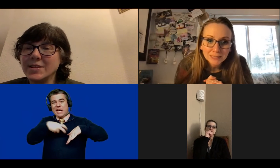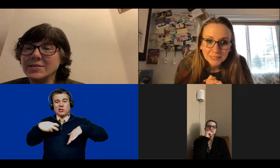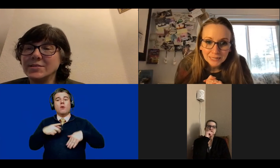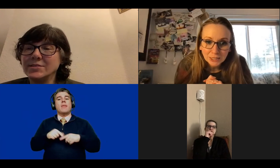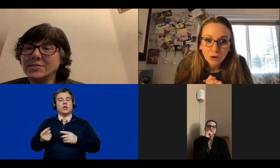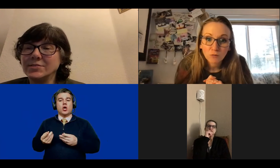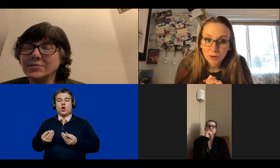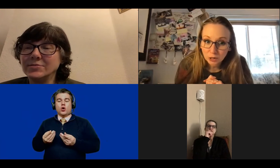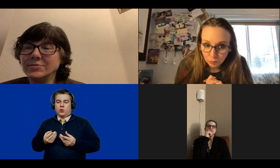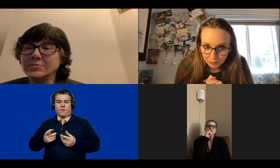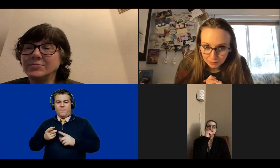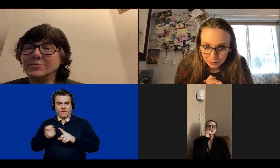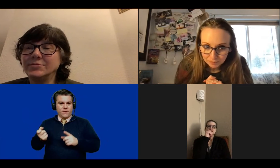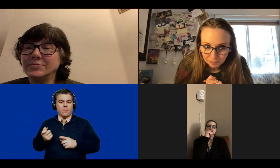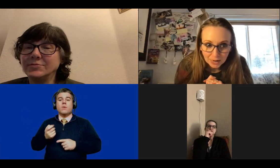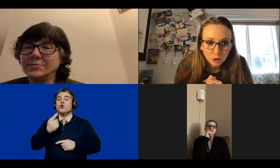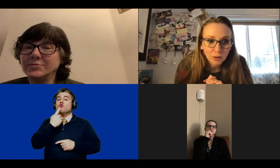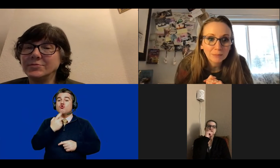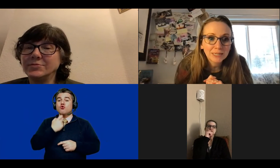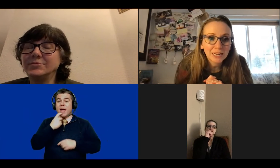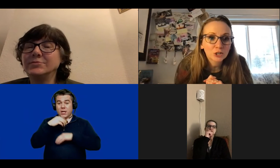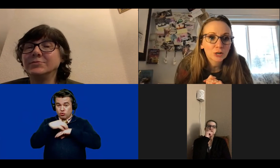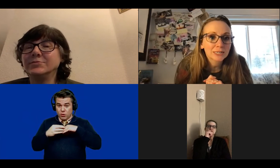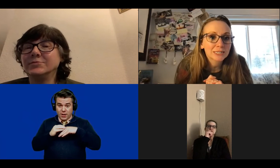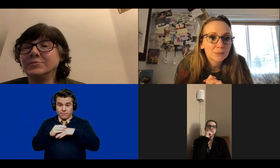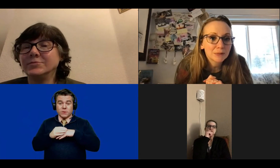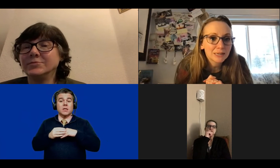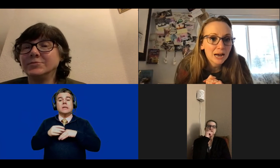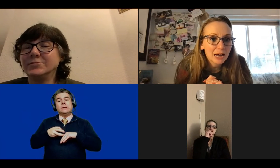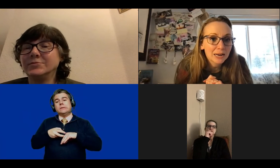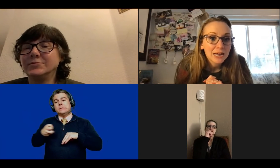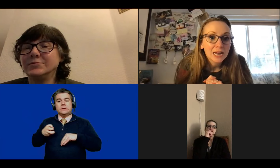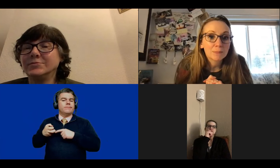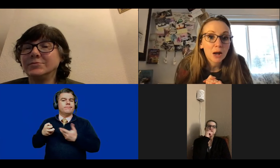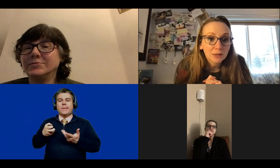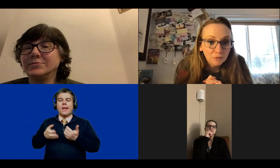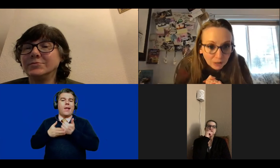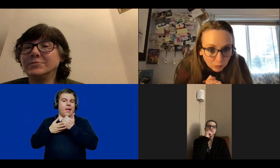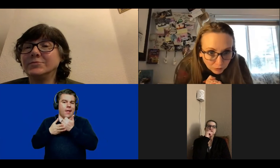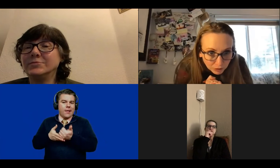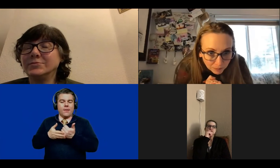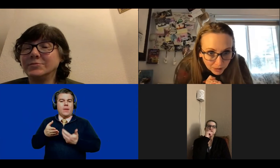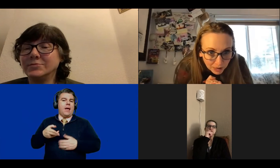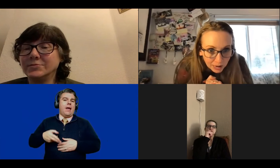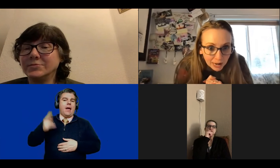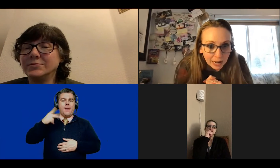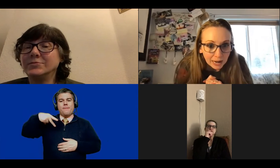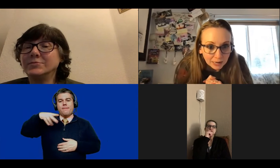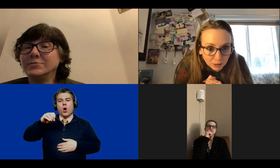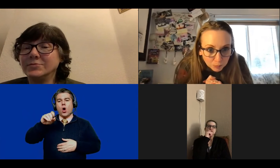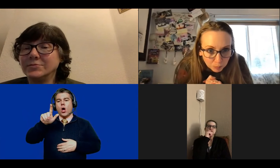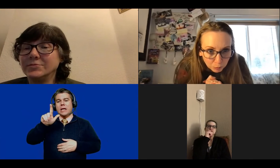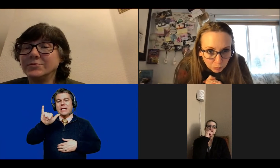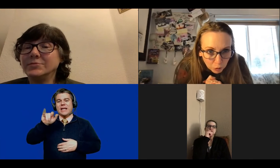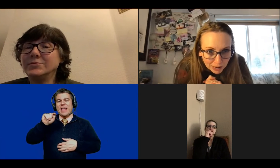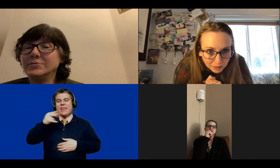up seeds of red grapes. Grapeseed extract is typically high in polyphenols